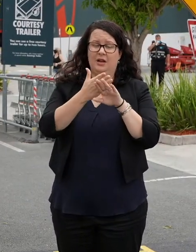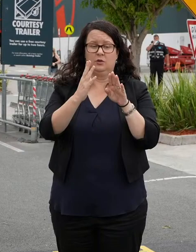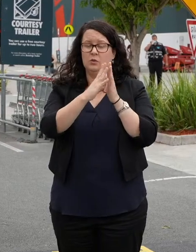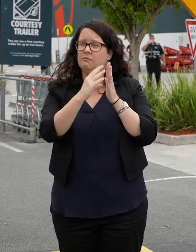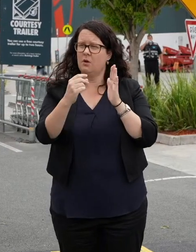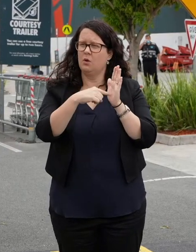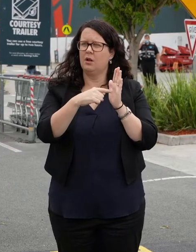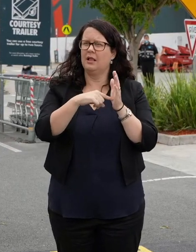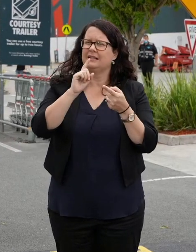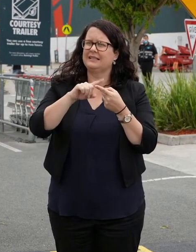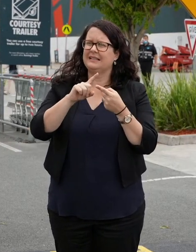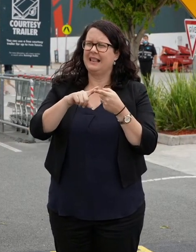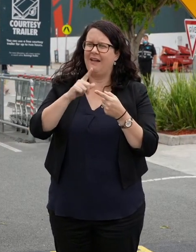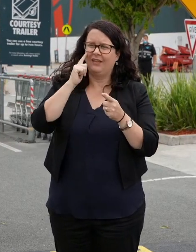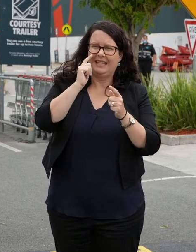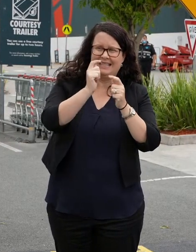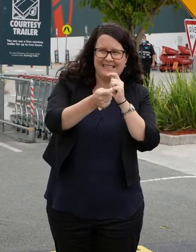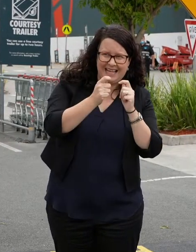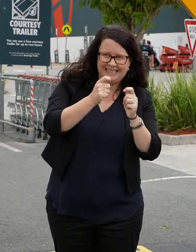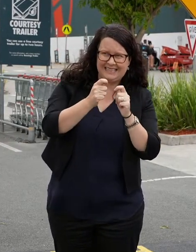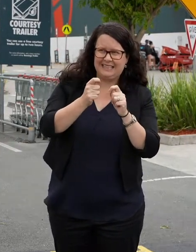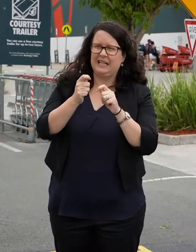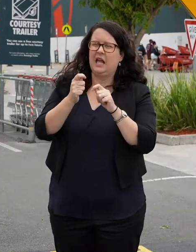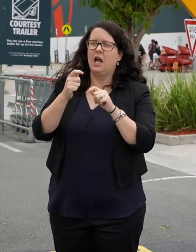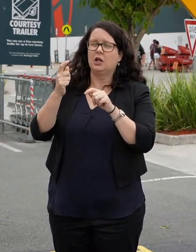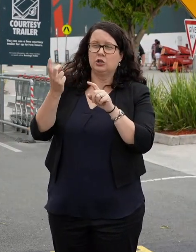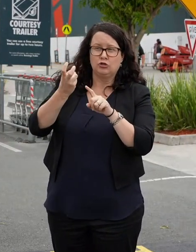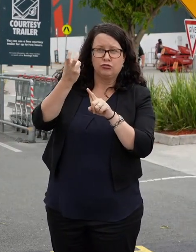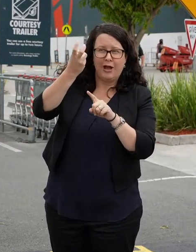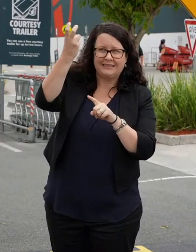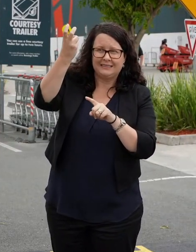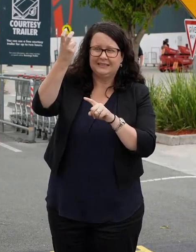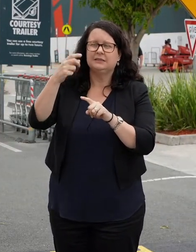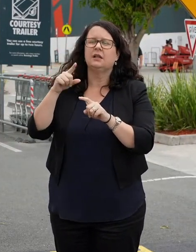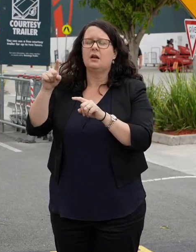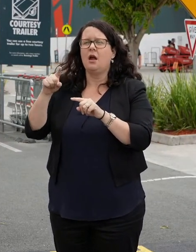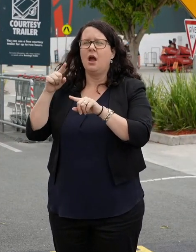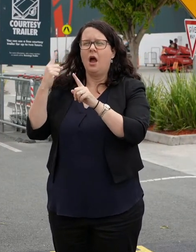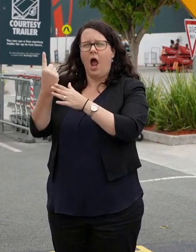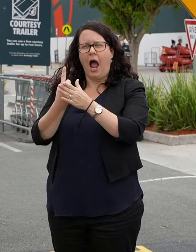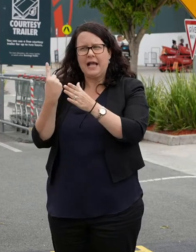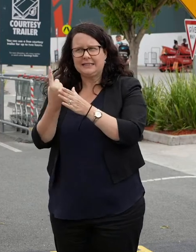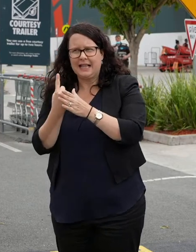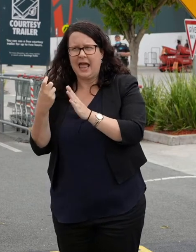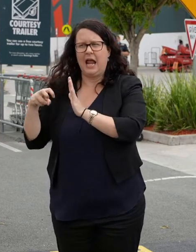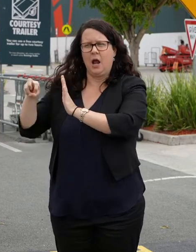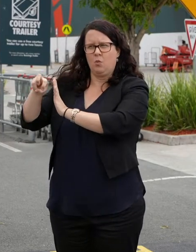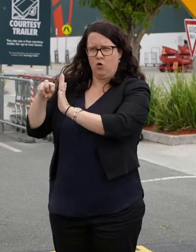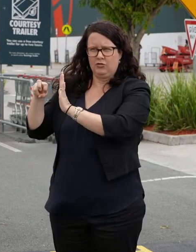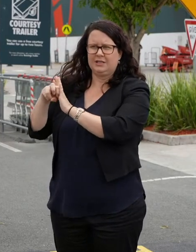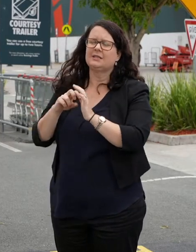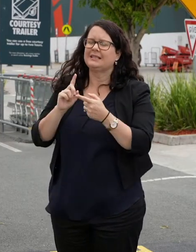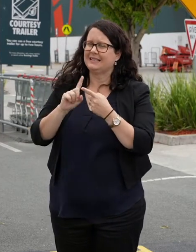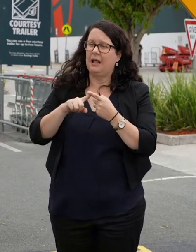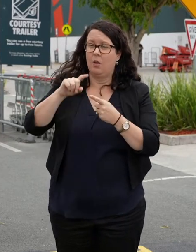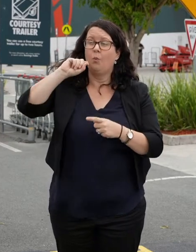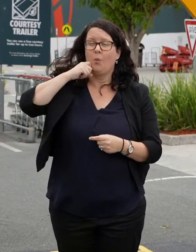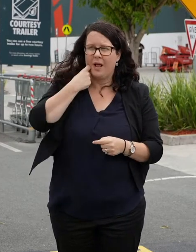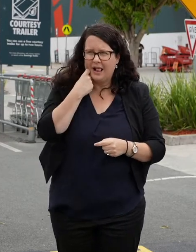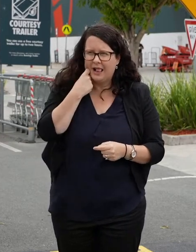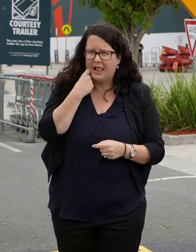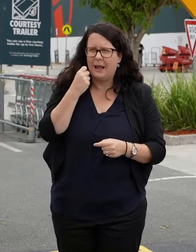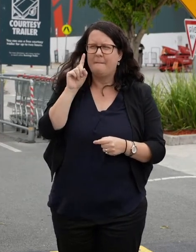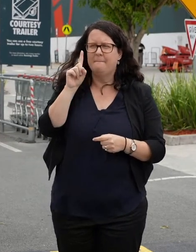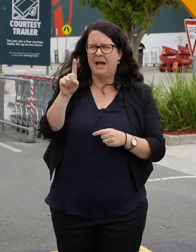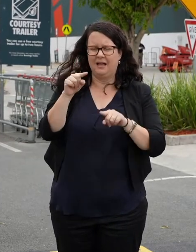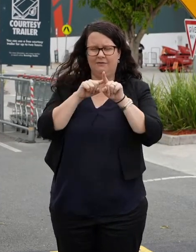the testing, tracing, isolating and quarantining. So we will continue to do that. Now, for how long and who's deemed to be a